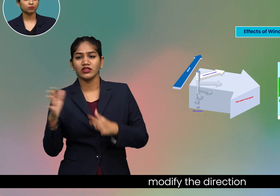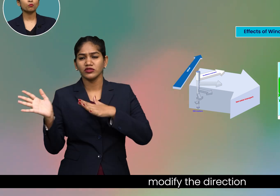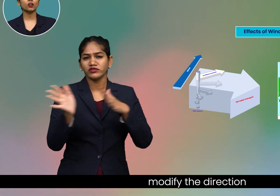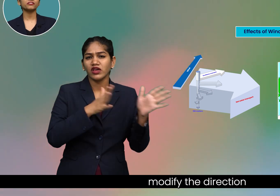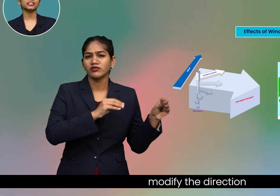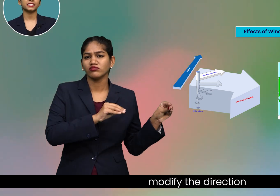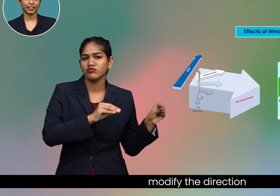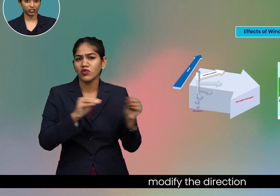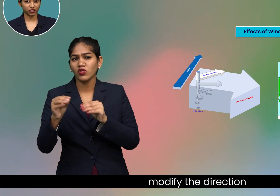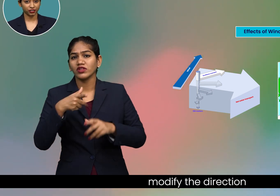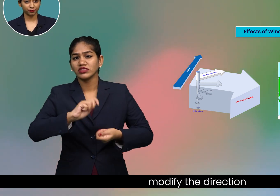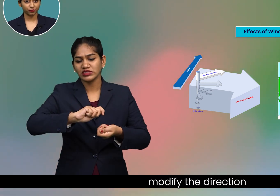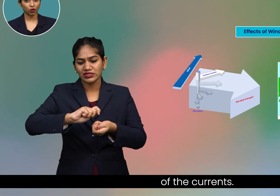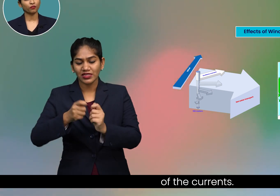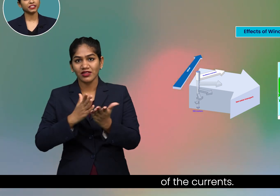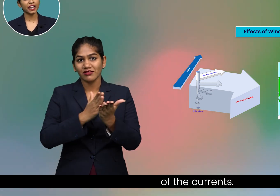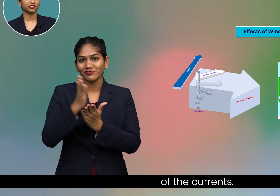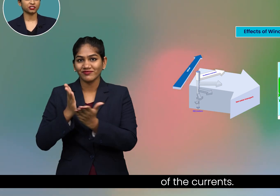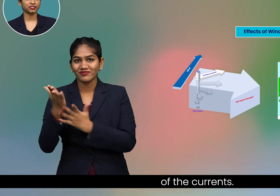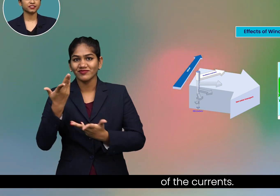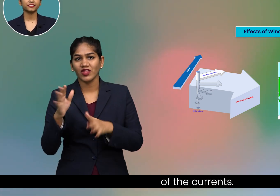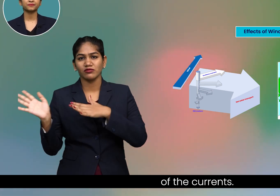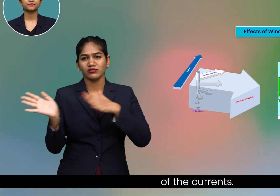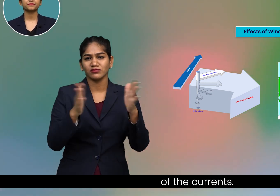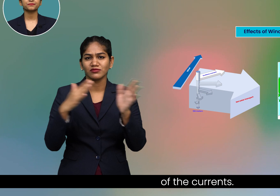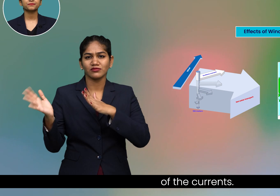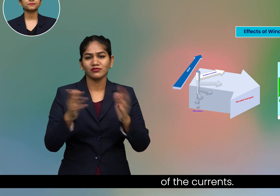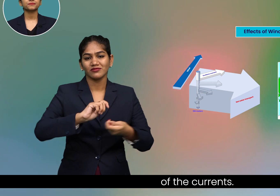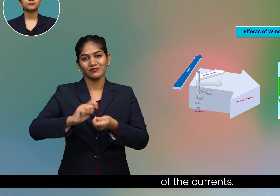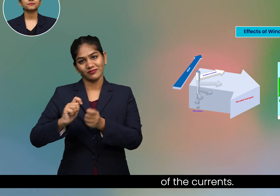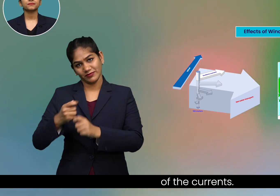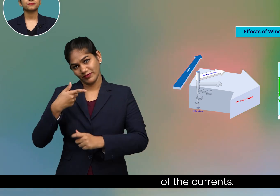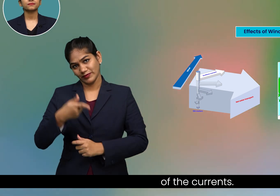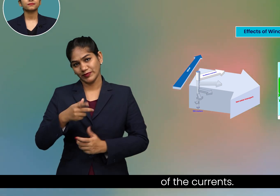movement modify the direction of the currents.